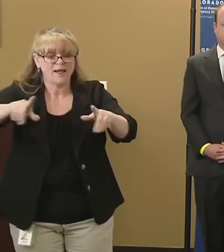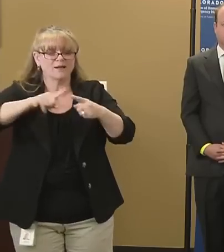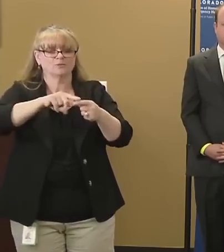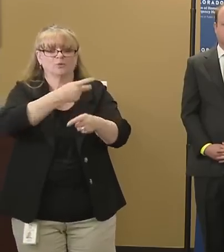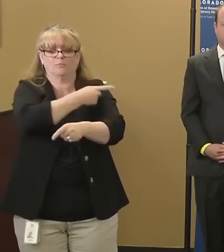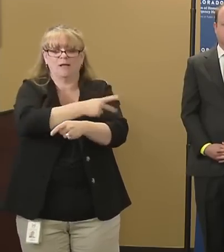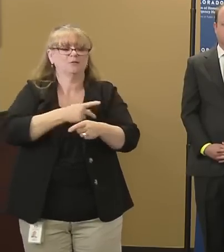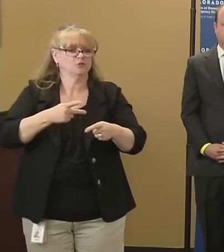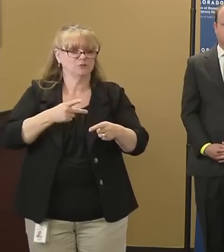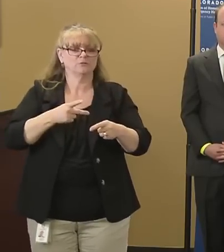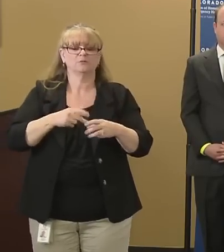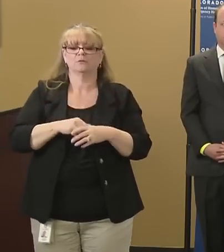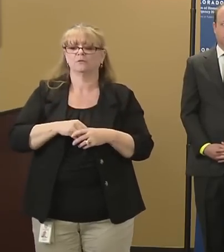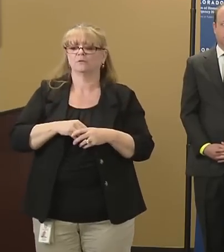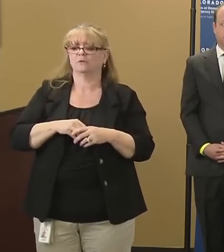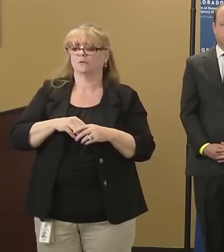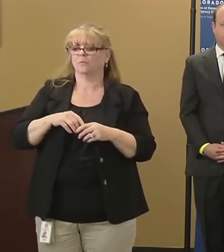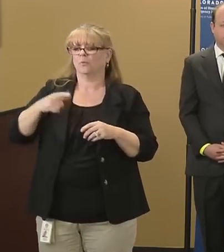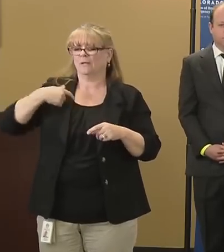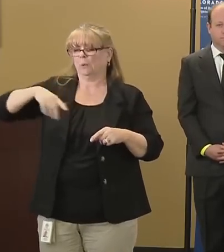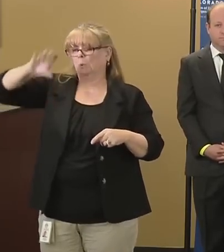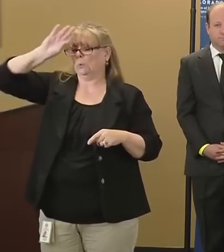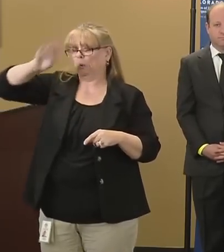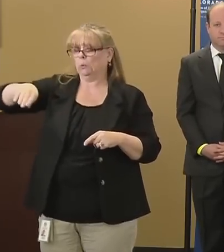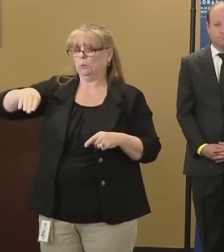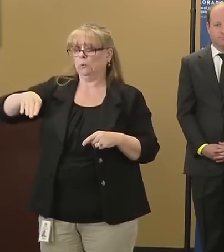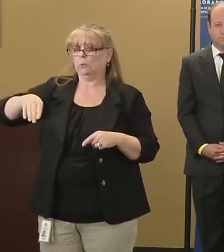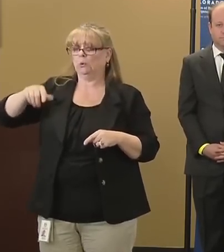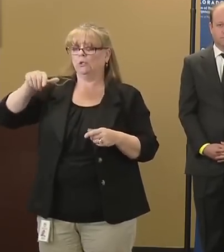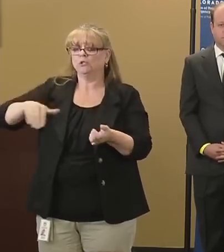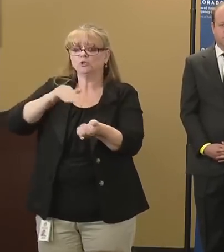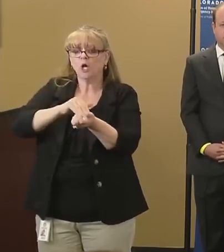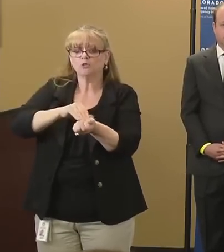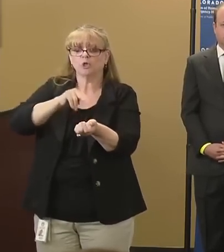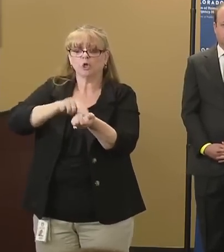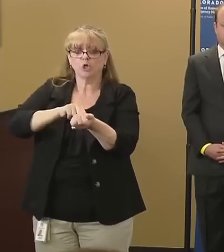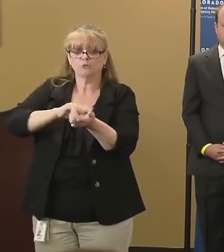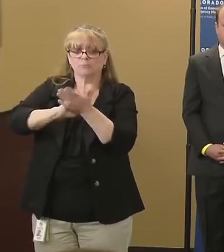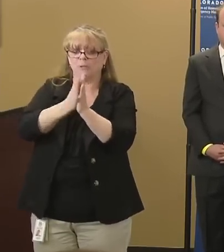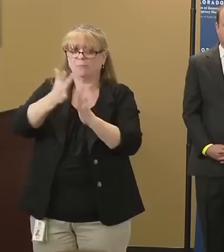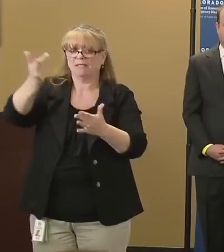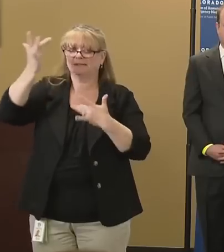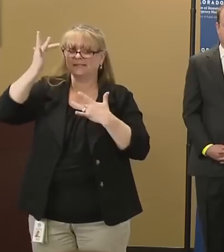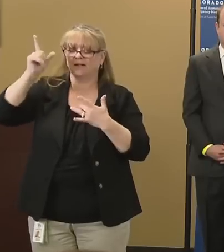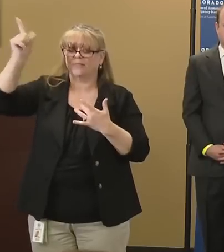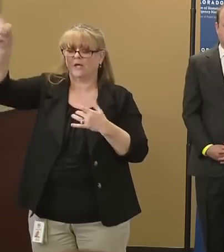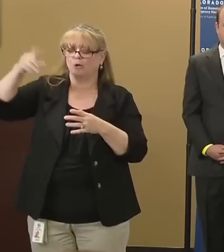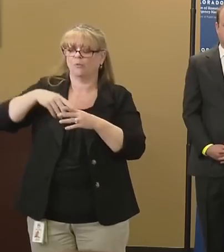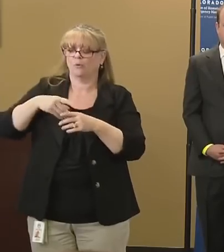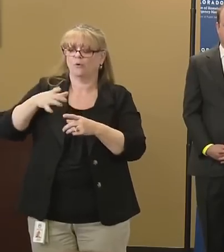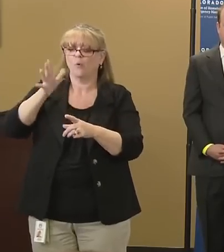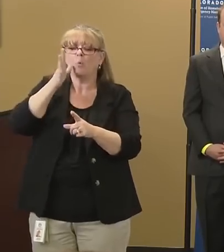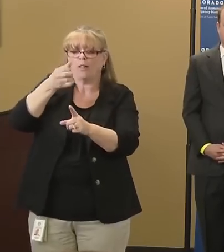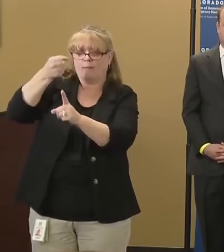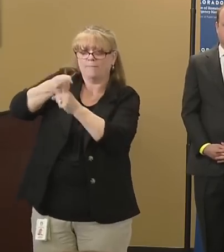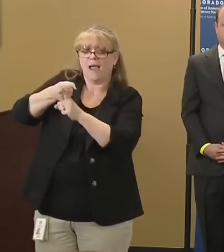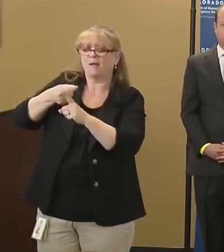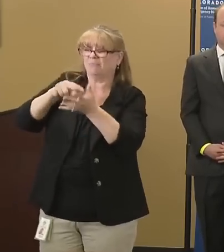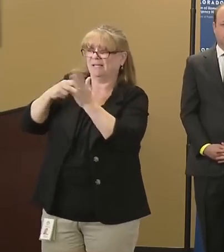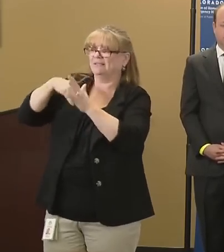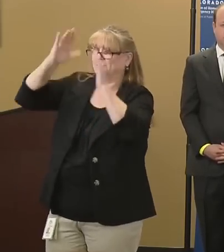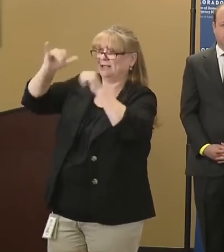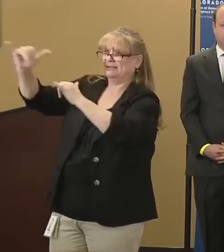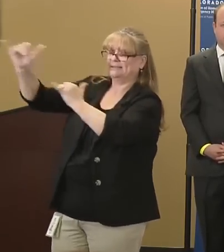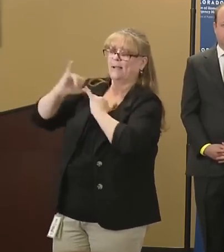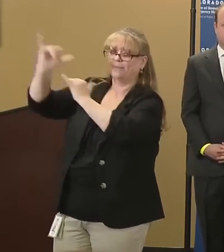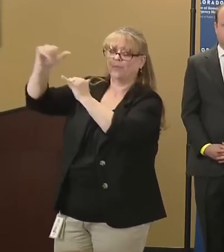and that's going to decrease the number of personnel. Doctor, before you go back, Yeah. you guys can switch again. One healthcare professional told me that the thing